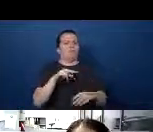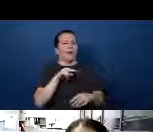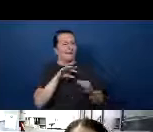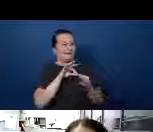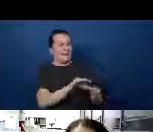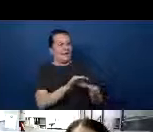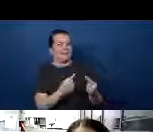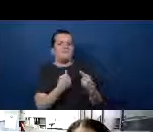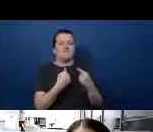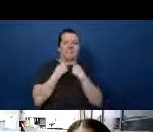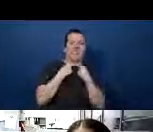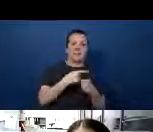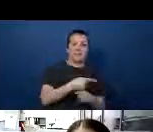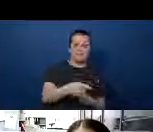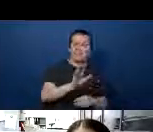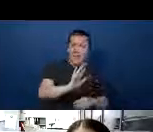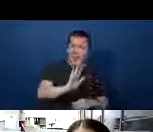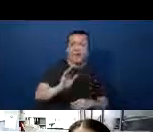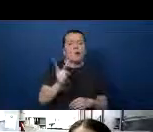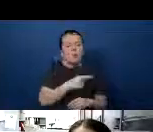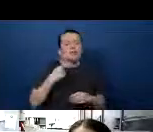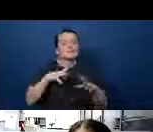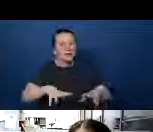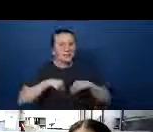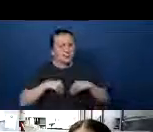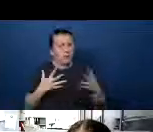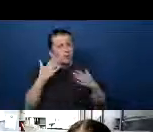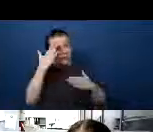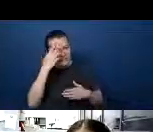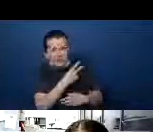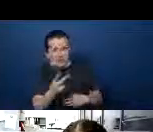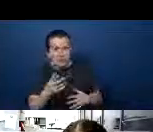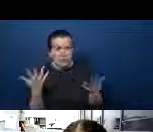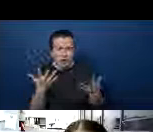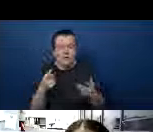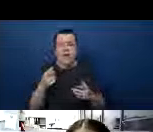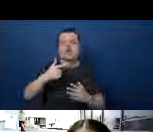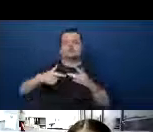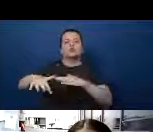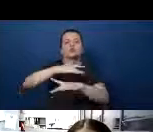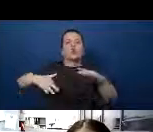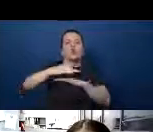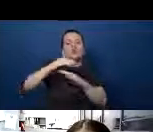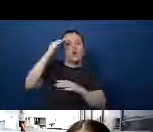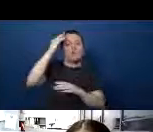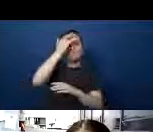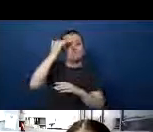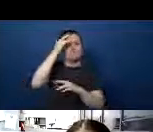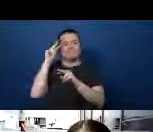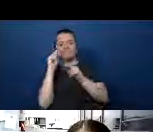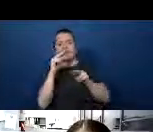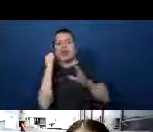More importantly, we should recognize how disabling social environment and stigma